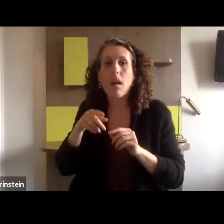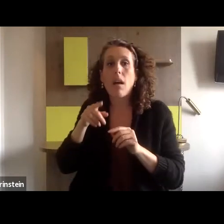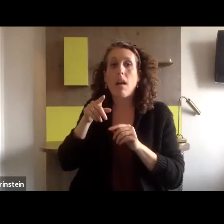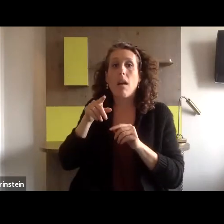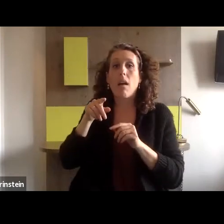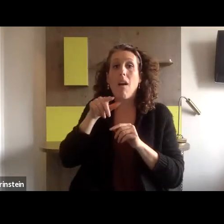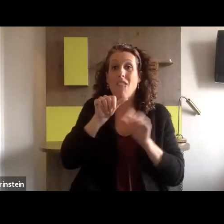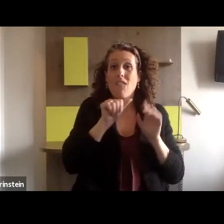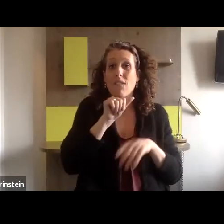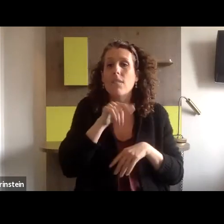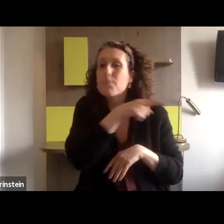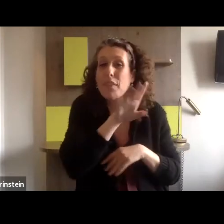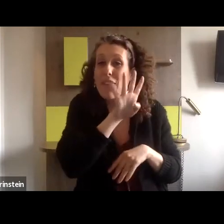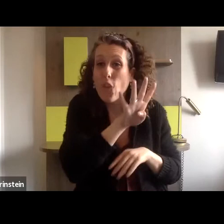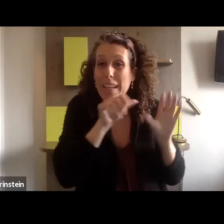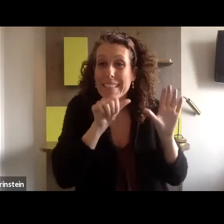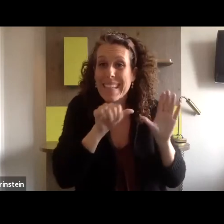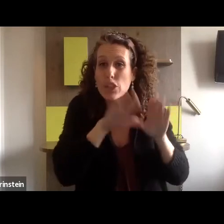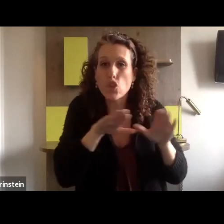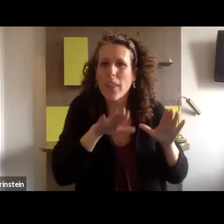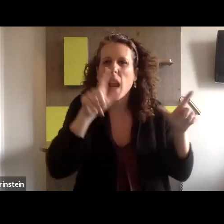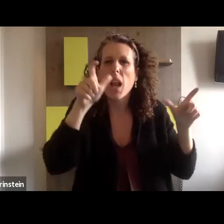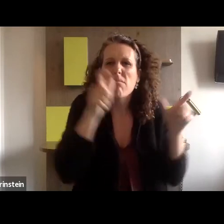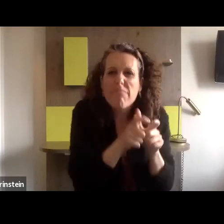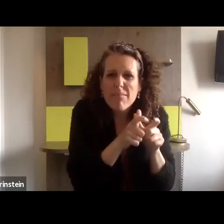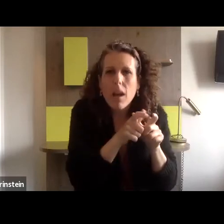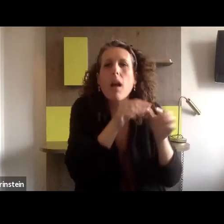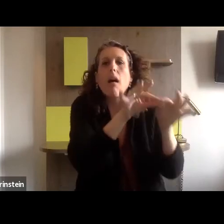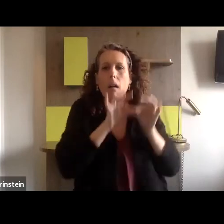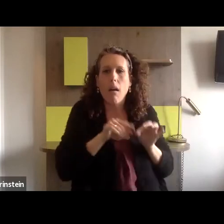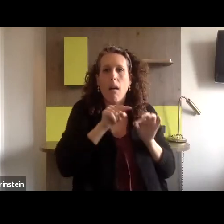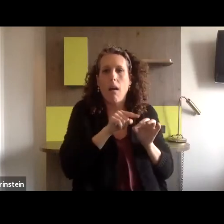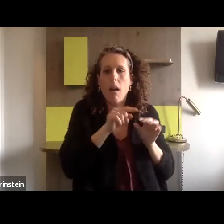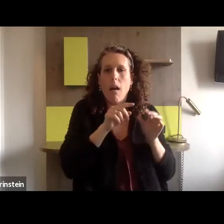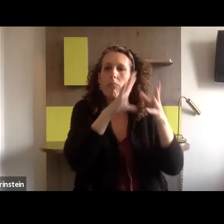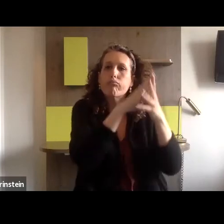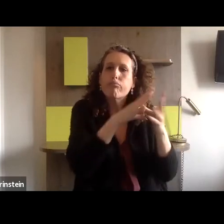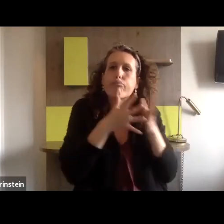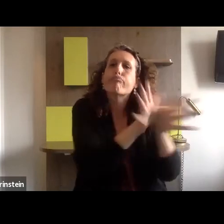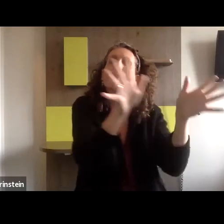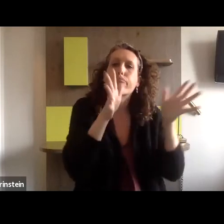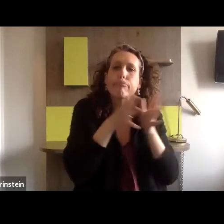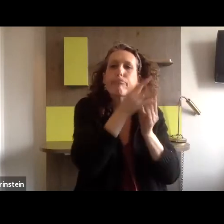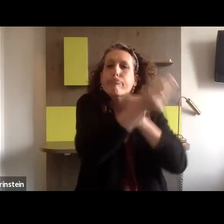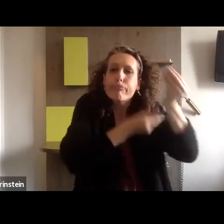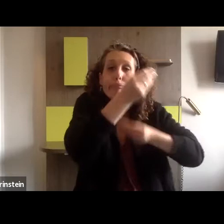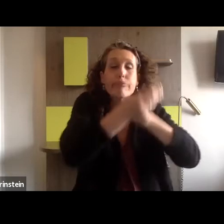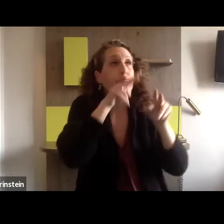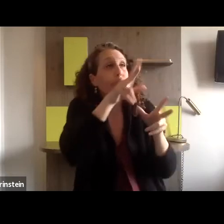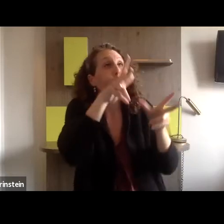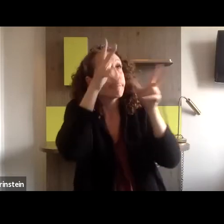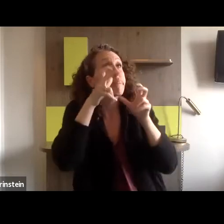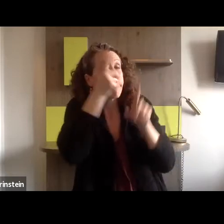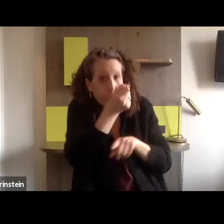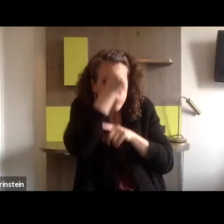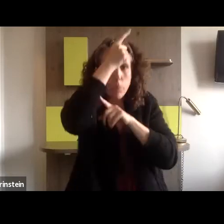46 children that were also tested at the narrative comprehension test to see if there's it was just a correlation. I know